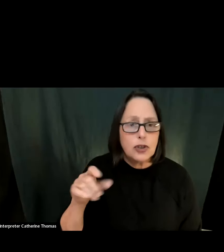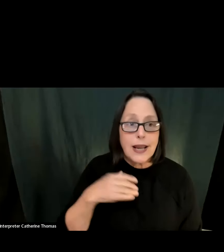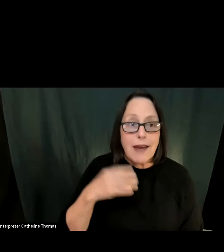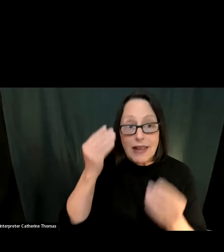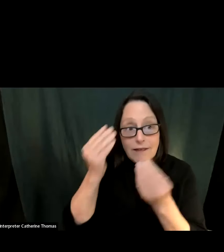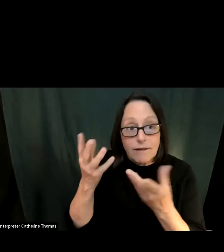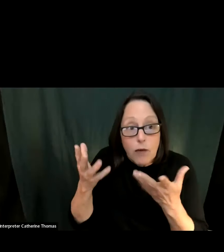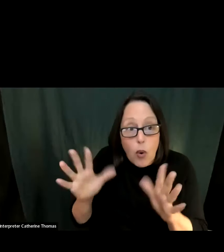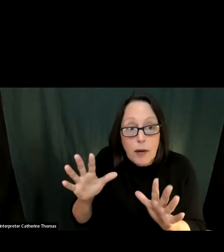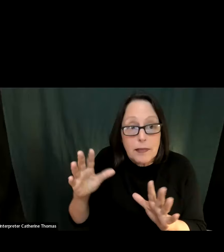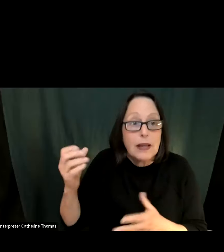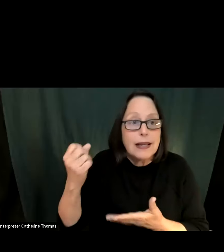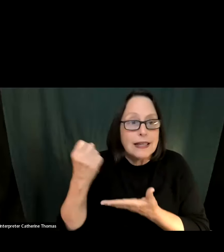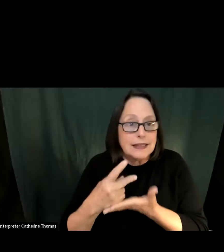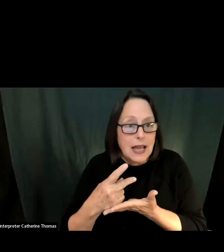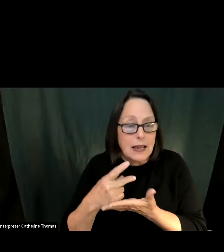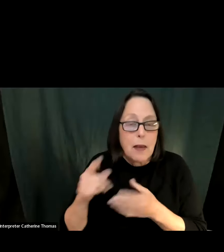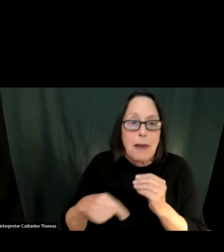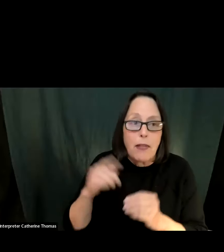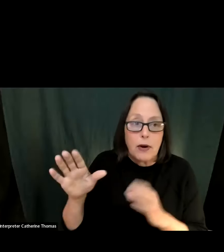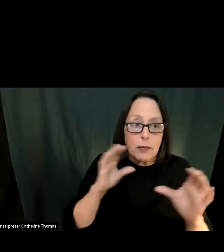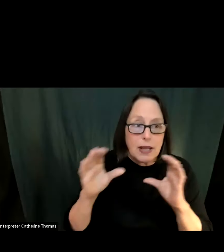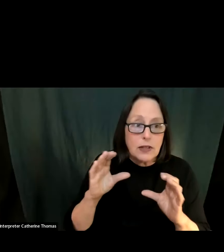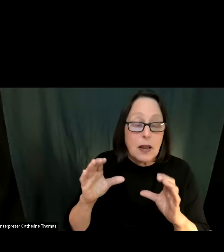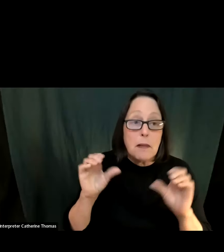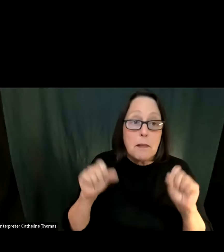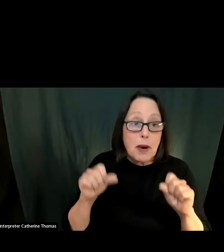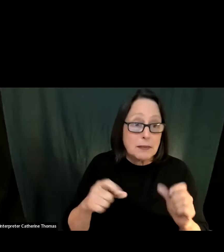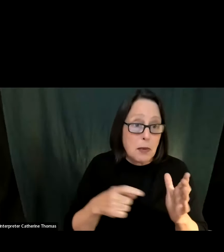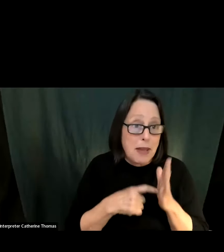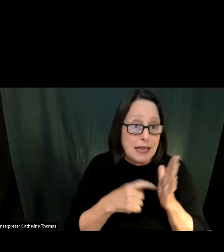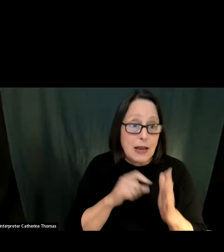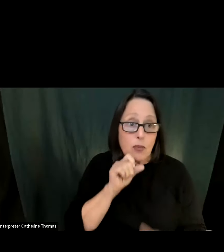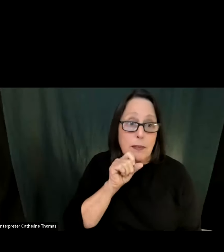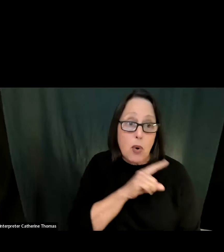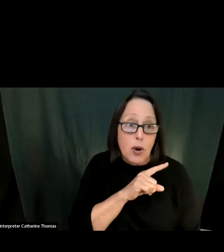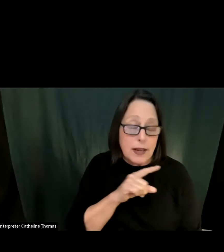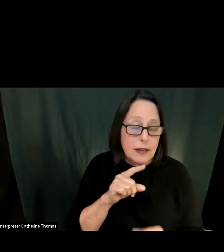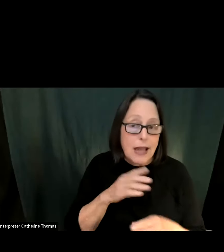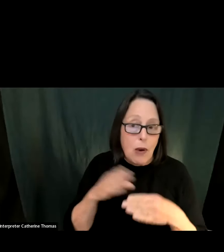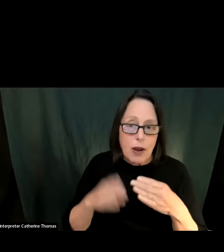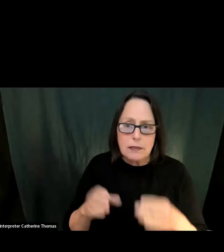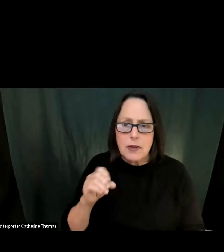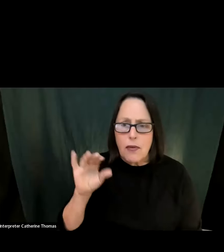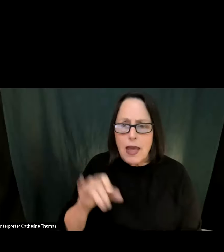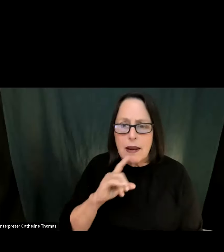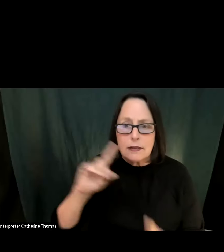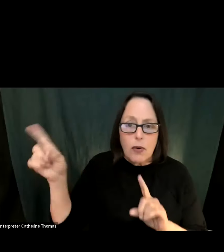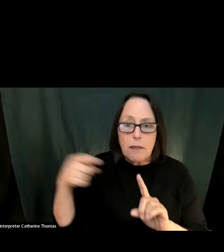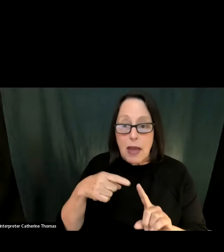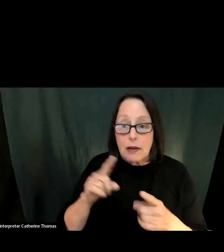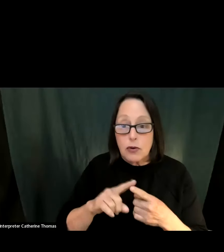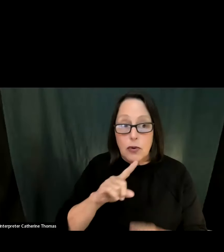their participation, the possible mandated reporting outcomes. So I think this is going back to the